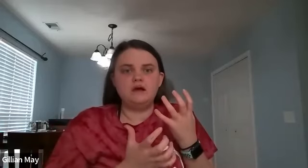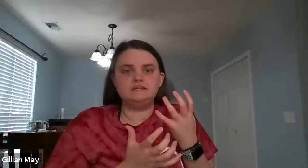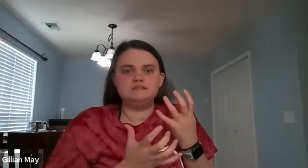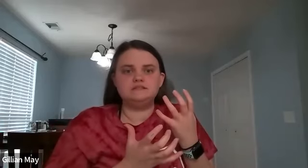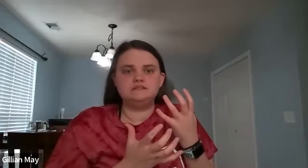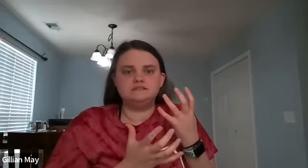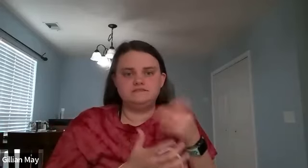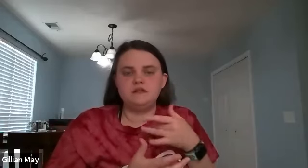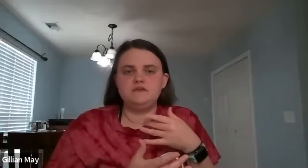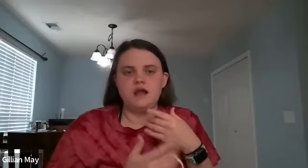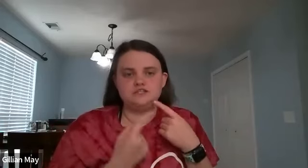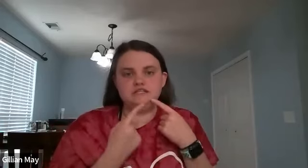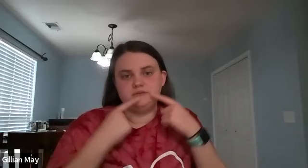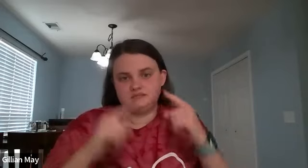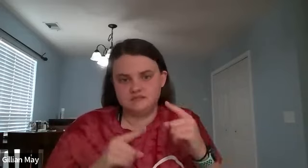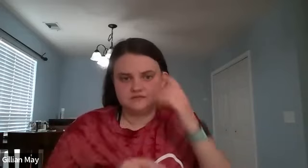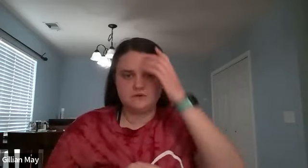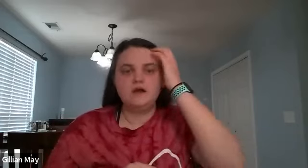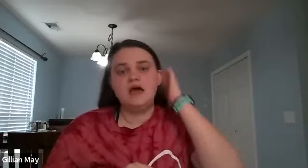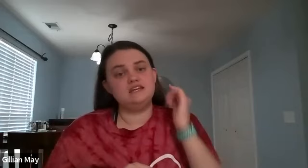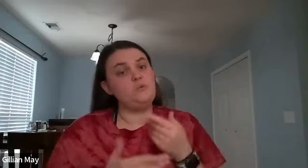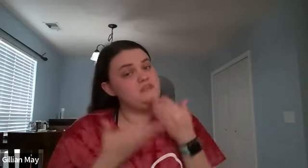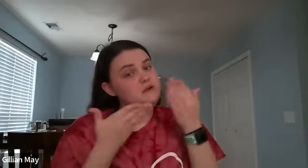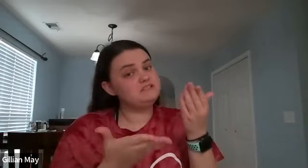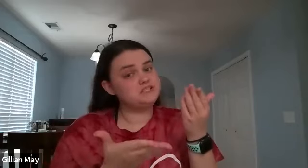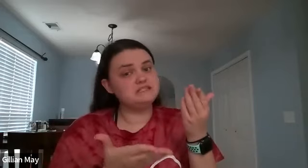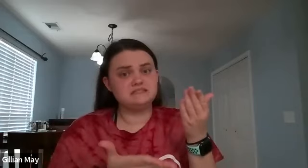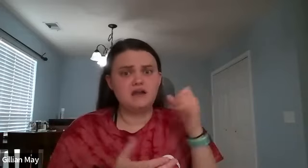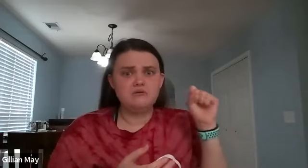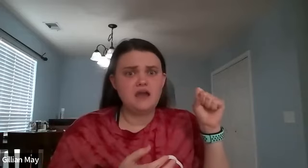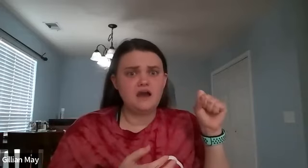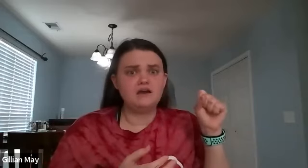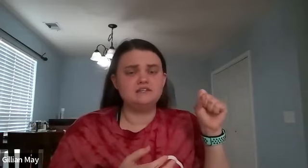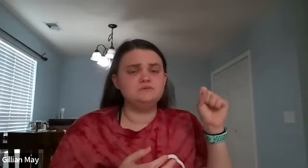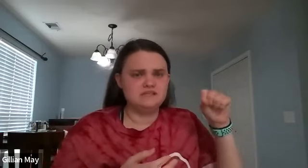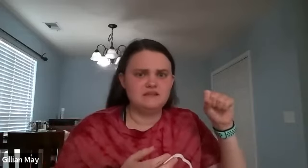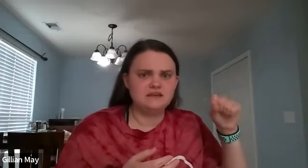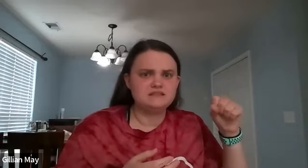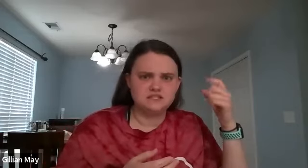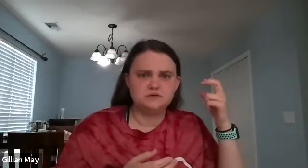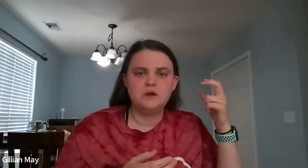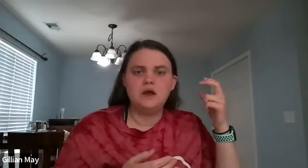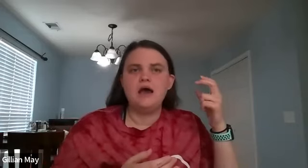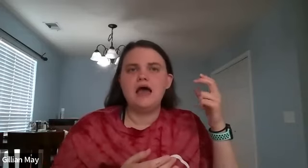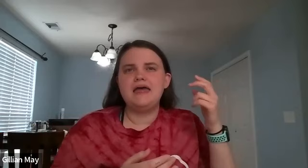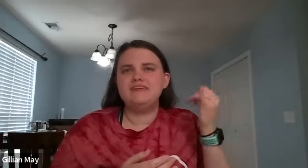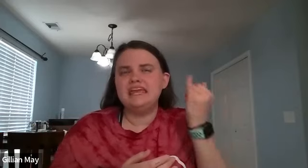want to feel like they're actually being successful. And one thing I would suggest is saying, oh yeah, is you would say like, yes, I do. And then if